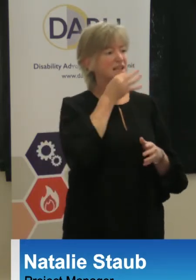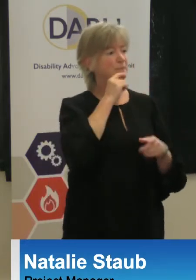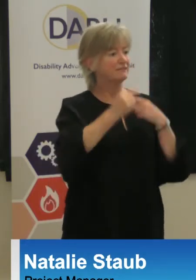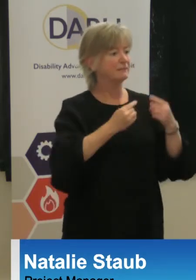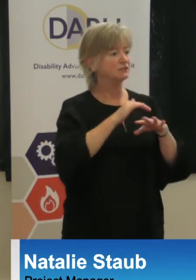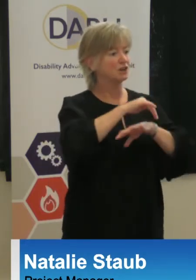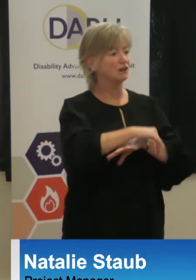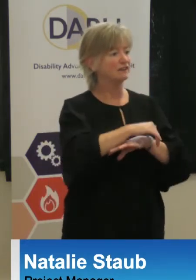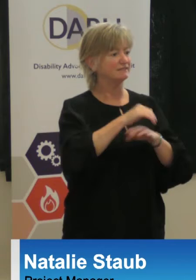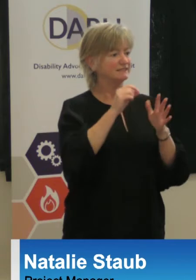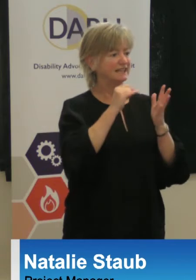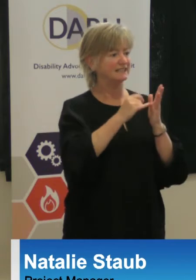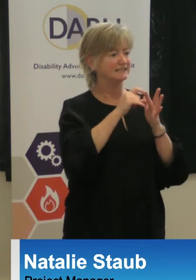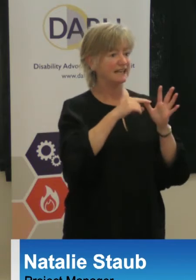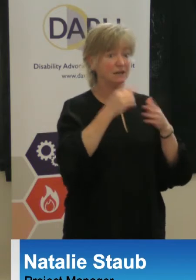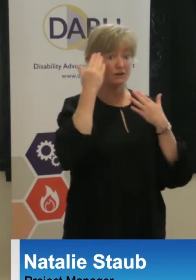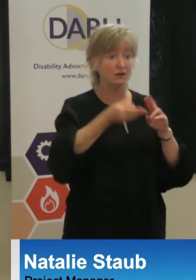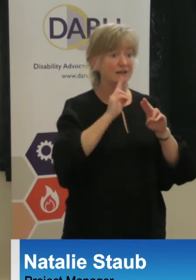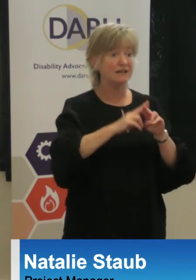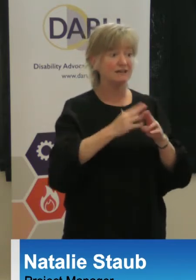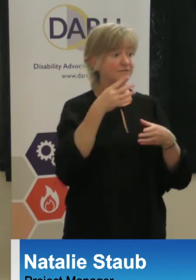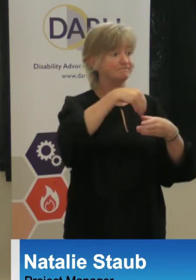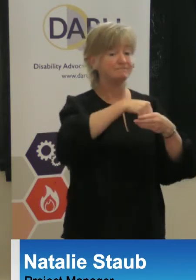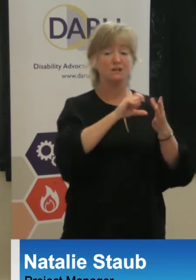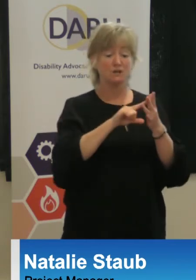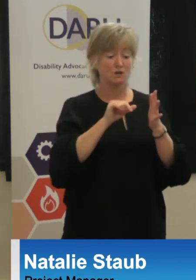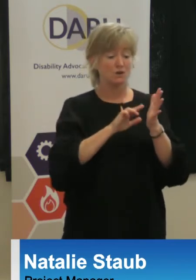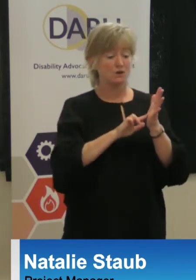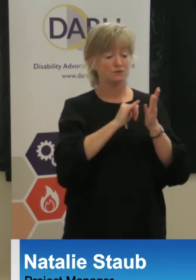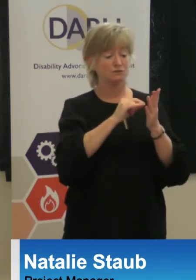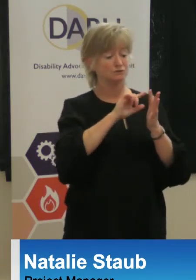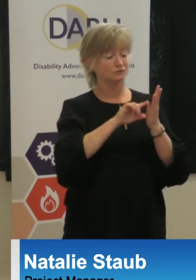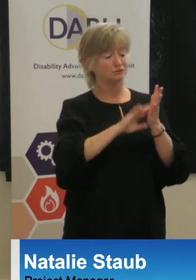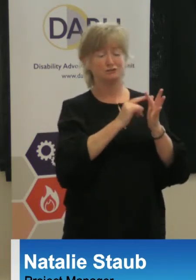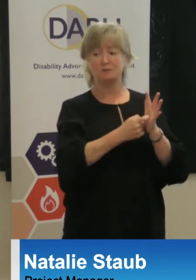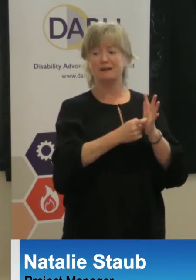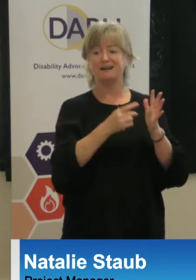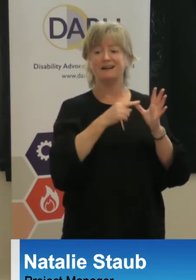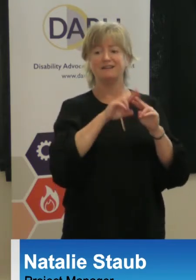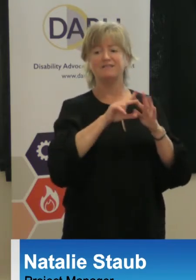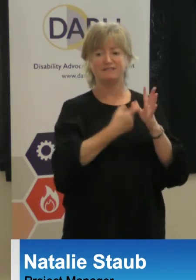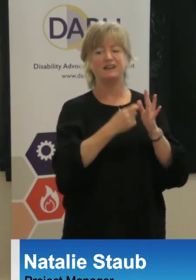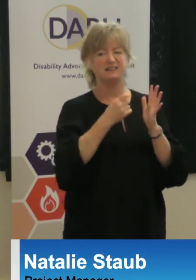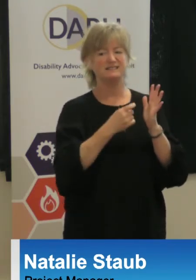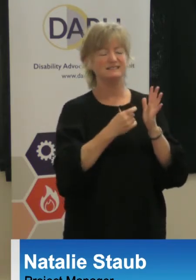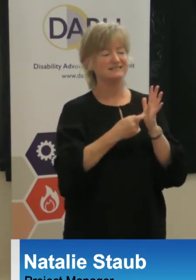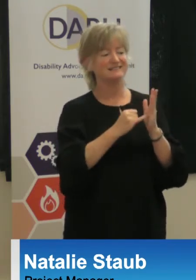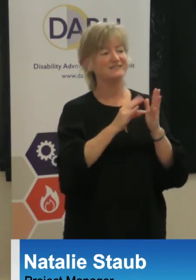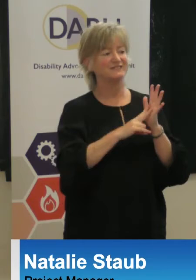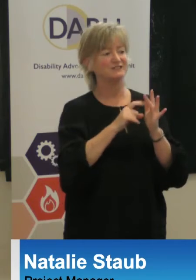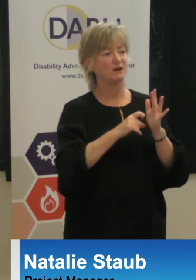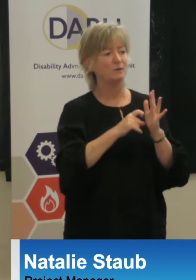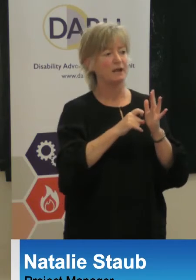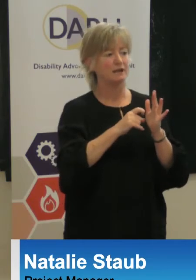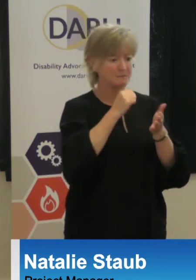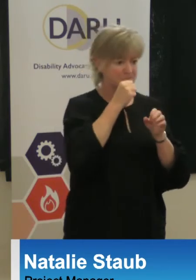if you've had much to do with Consumer Affairs Victoria. We're basically Victoria's consumer regulator. Some of the